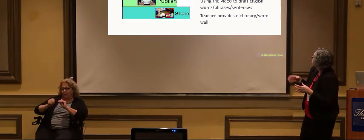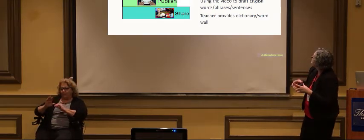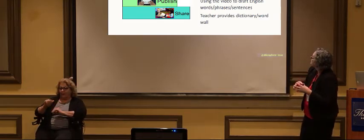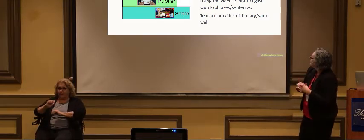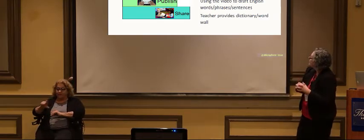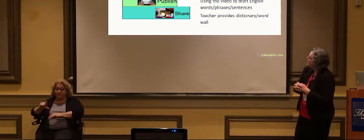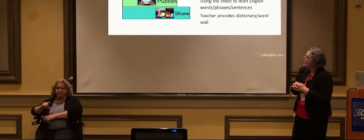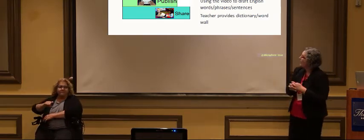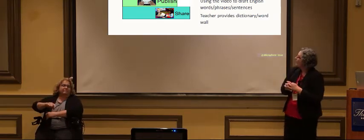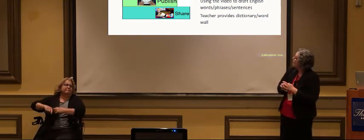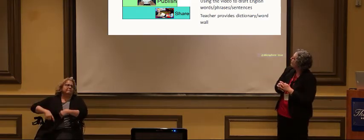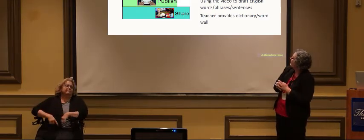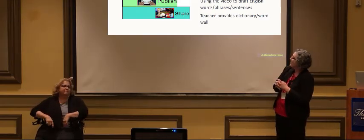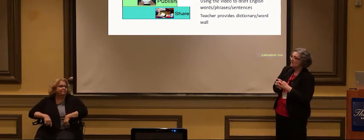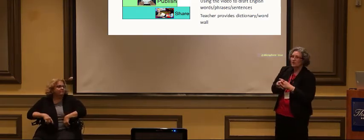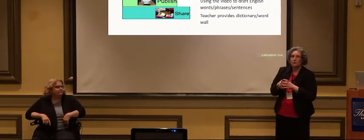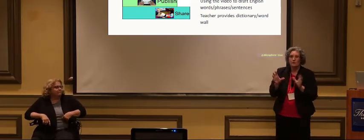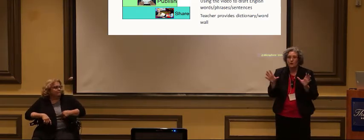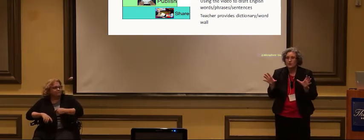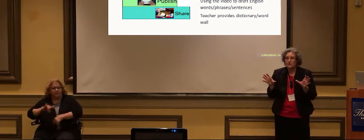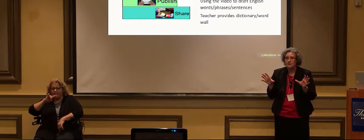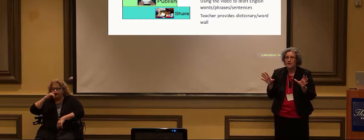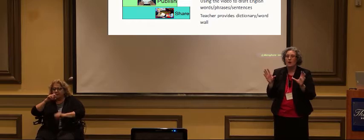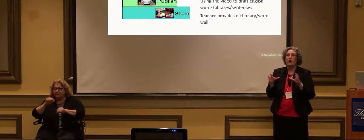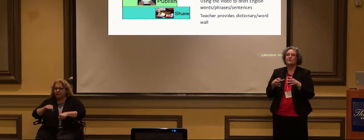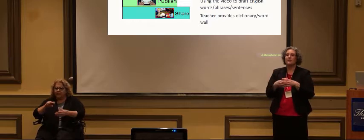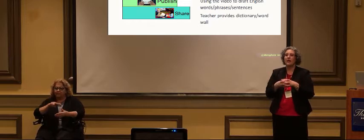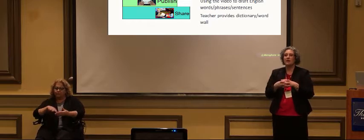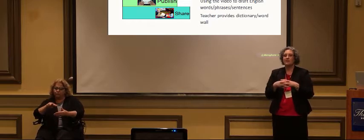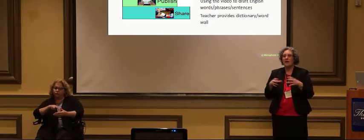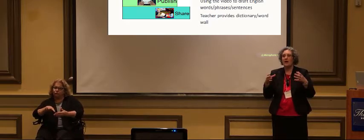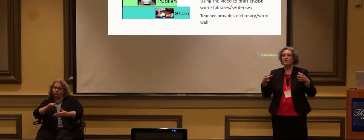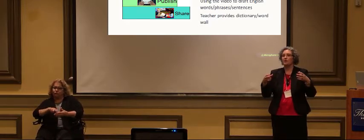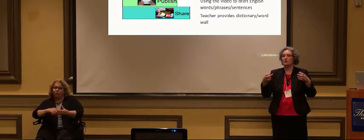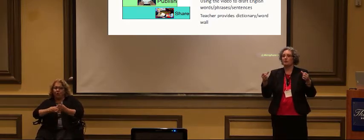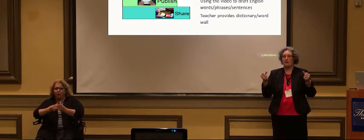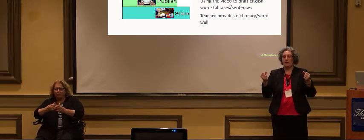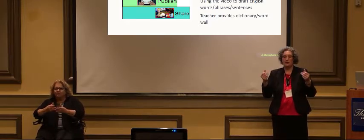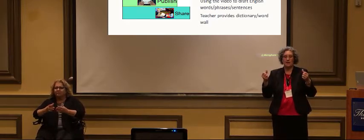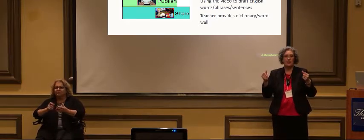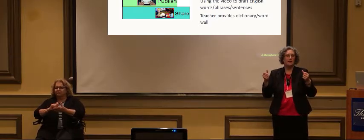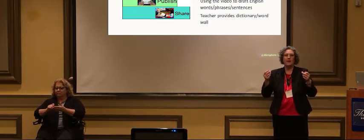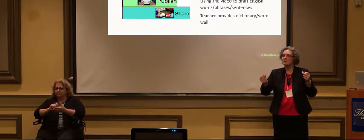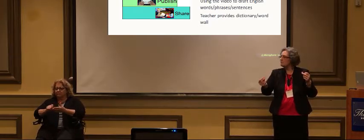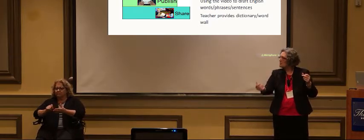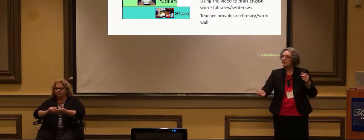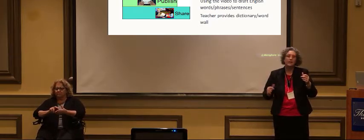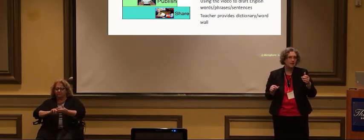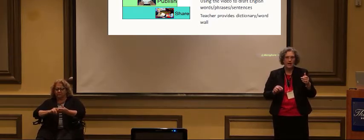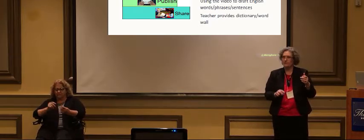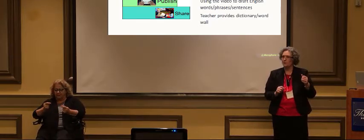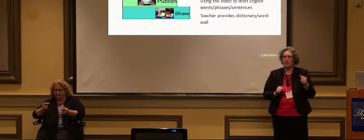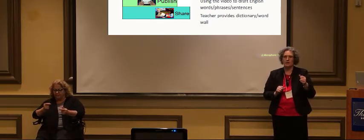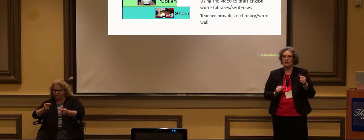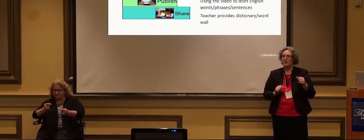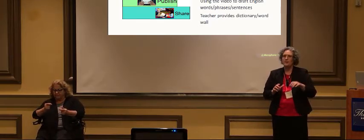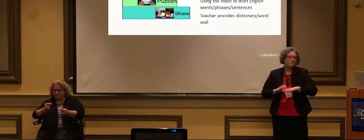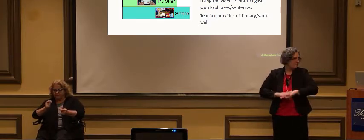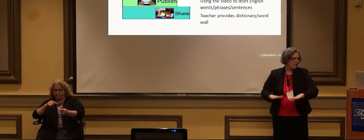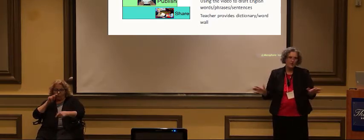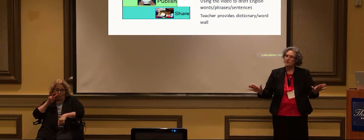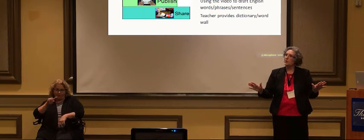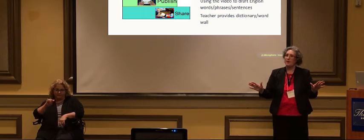ASL. The kids can review it, and oftentimes after they sign it, they immediately have to watch